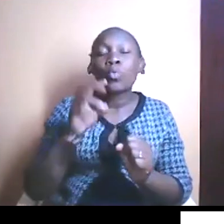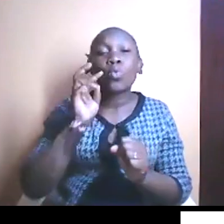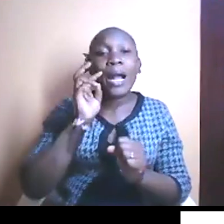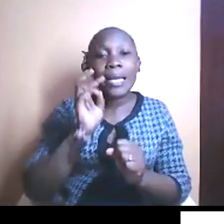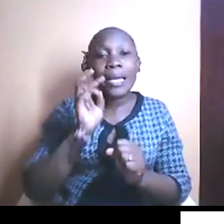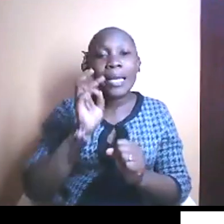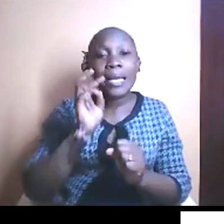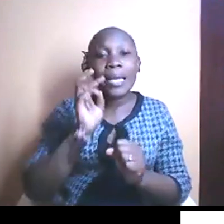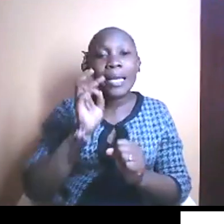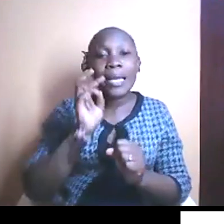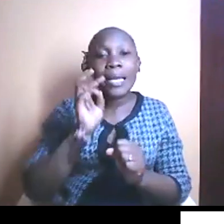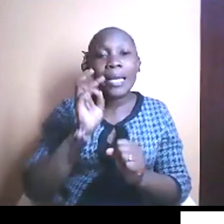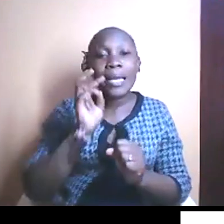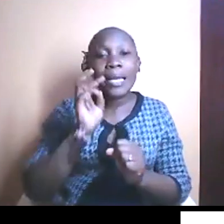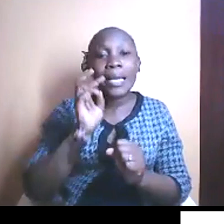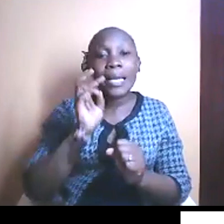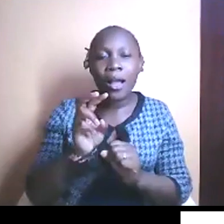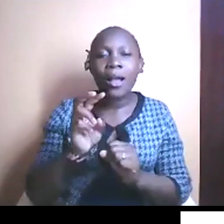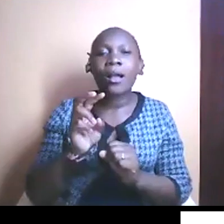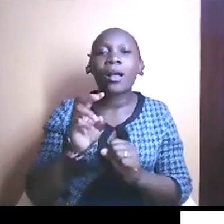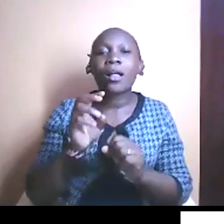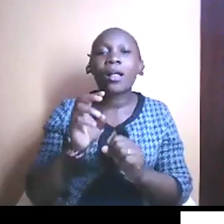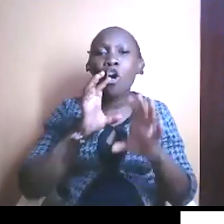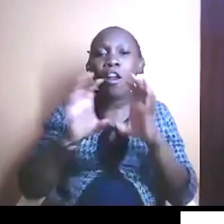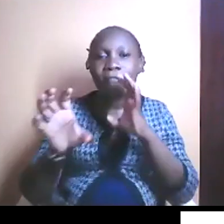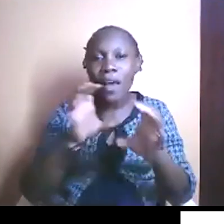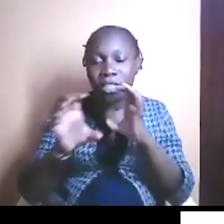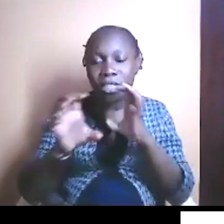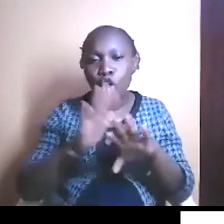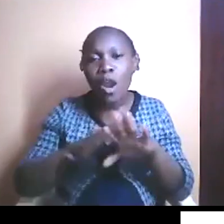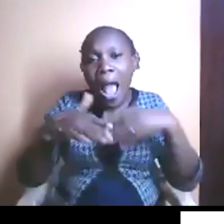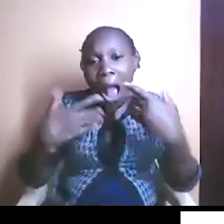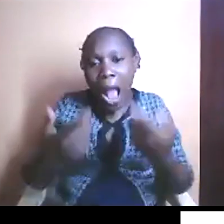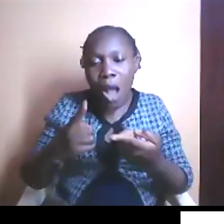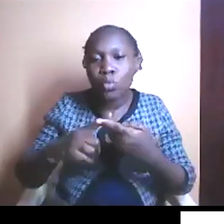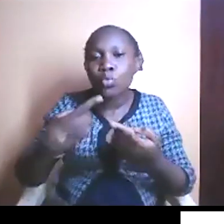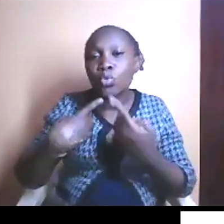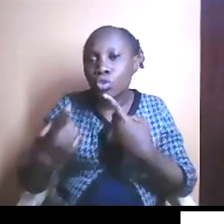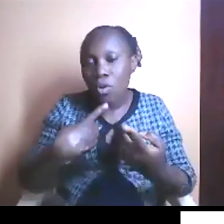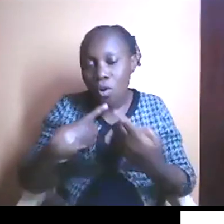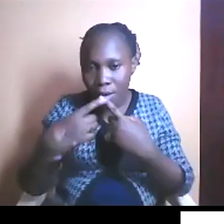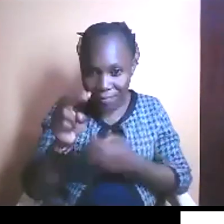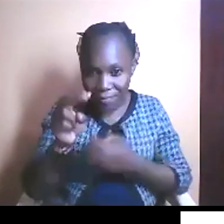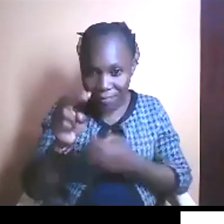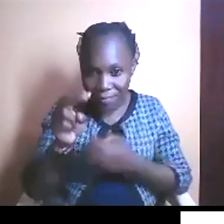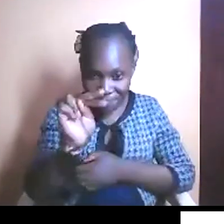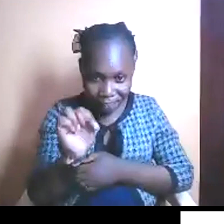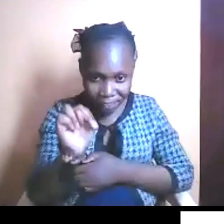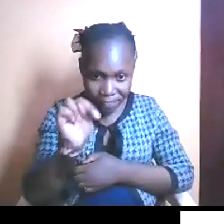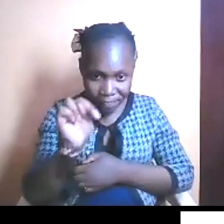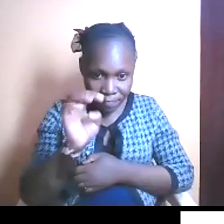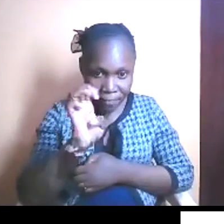to check out YouTube videos also online on negotiation. So you actually can seal a